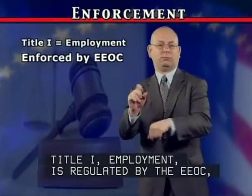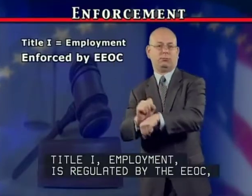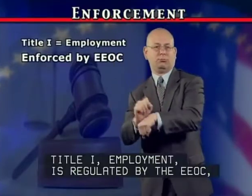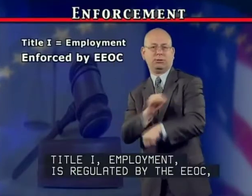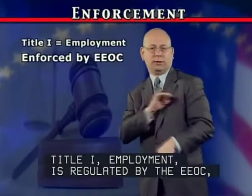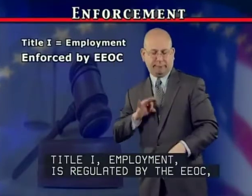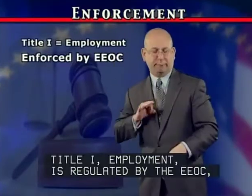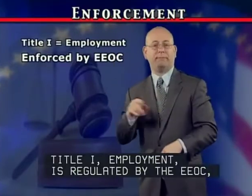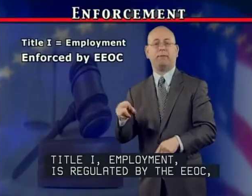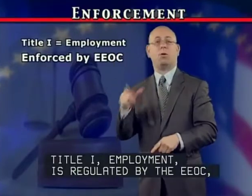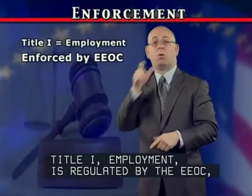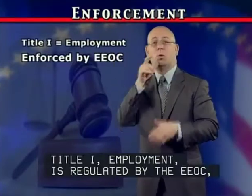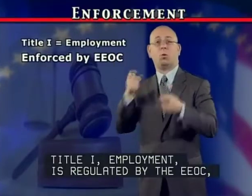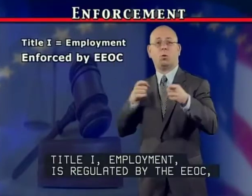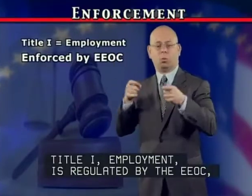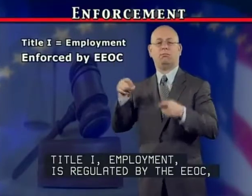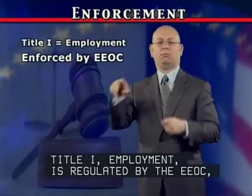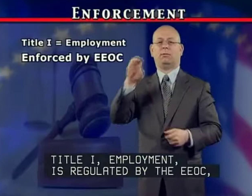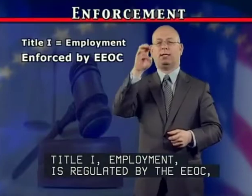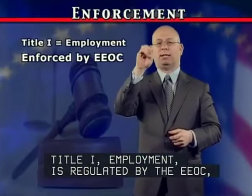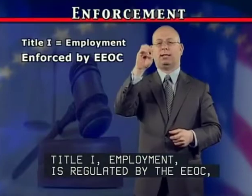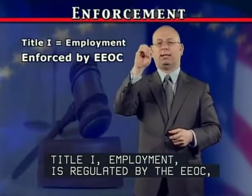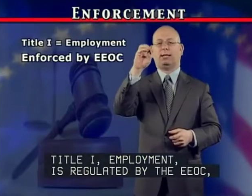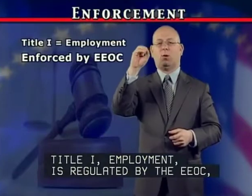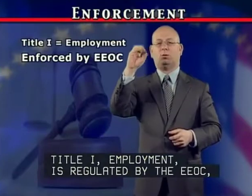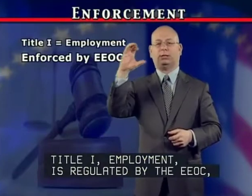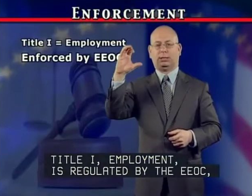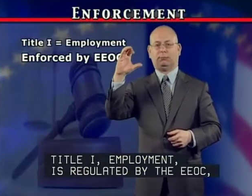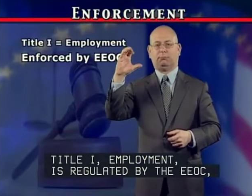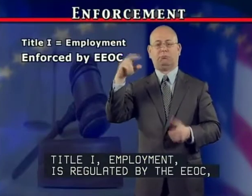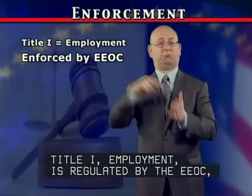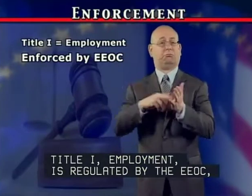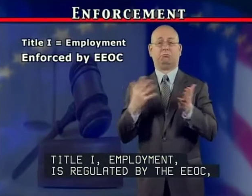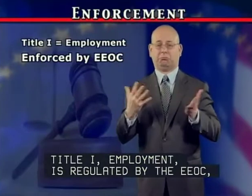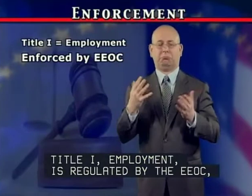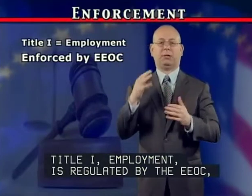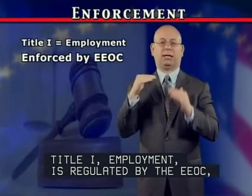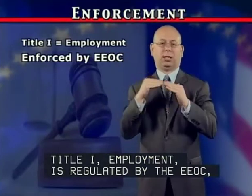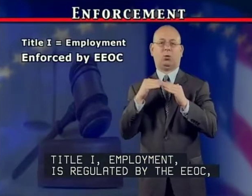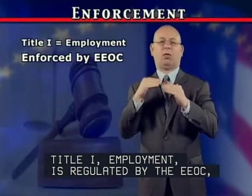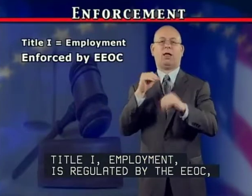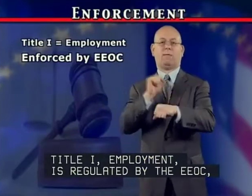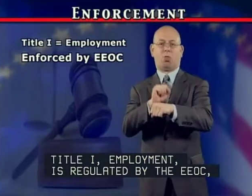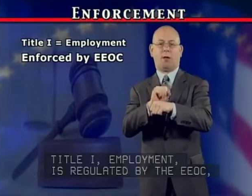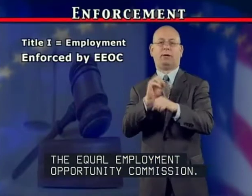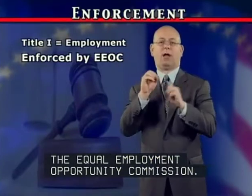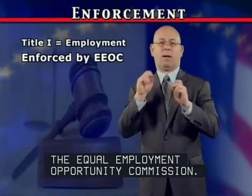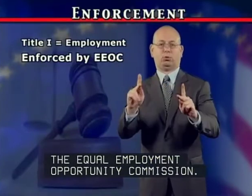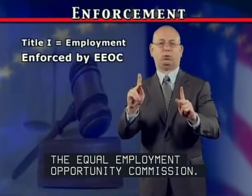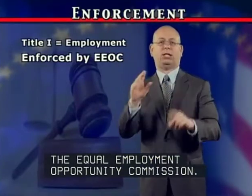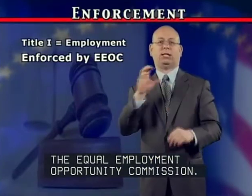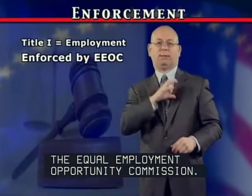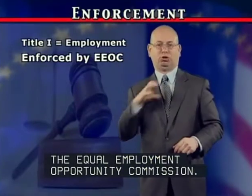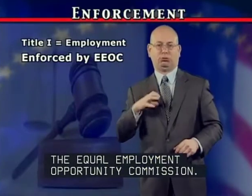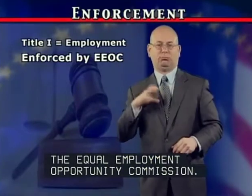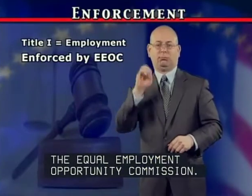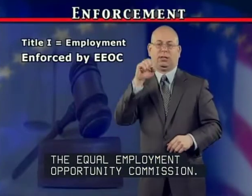Title I, Employment, is regulated by the EEOC, the Equal Employment